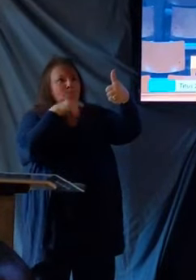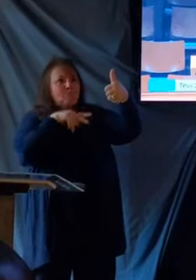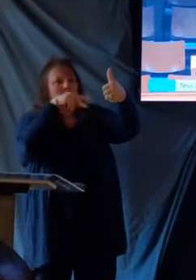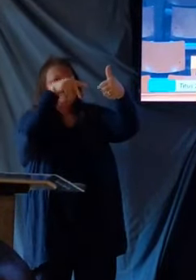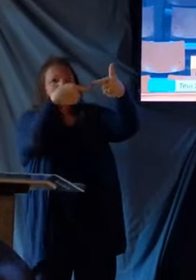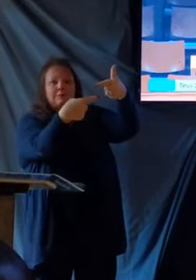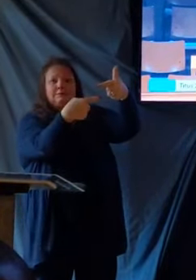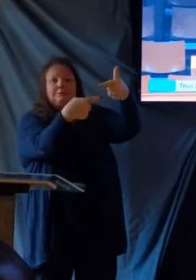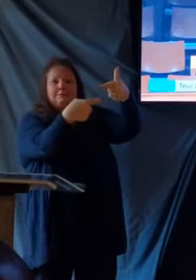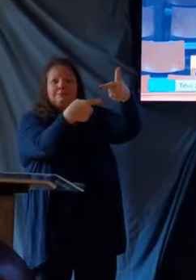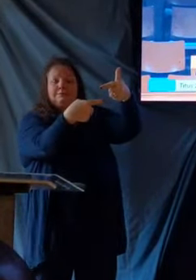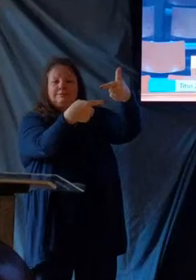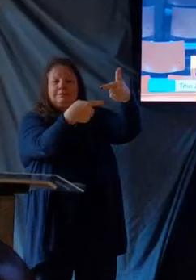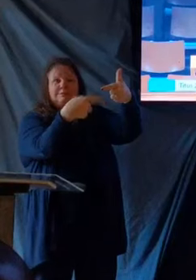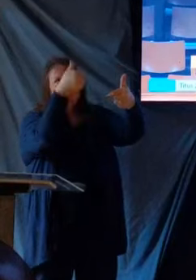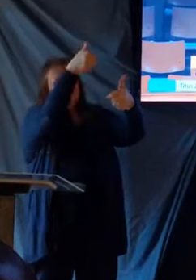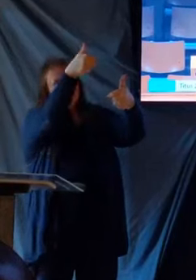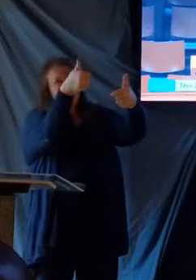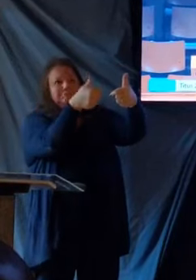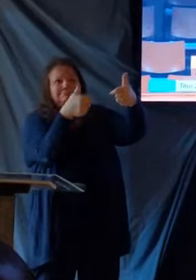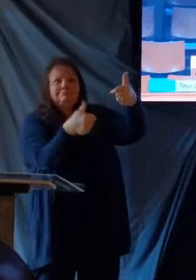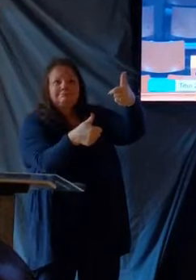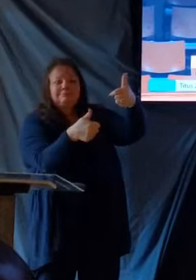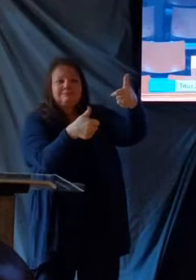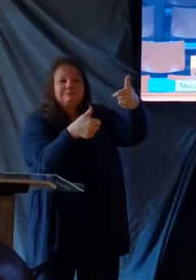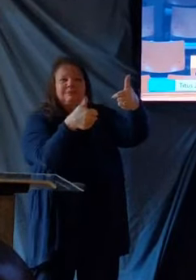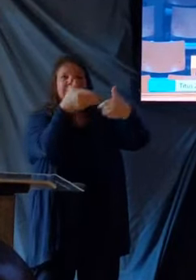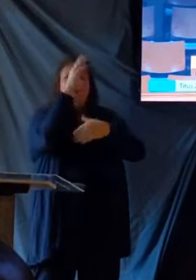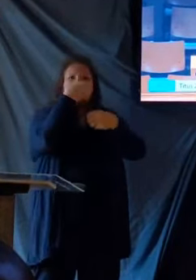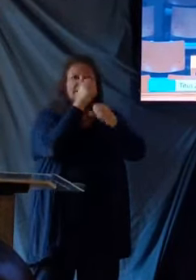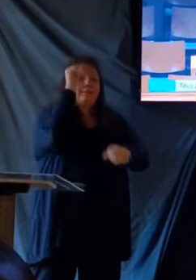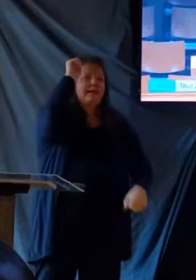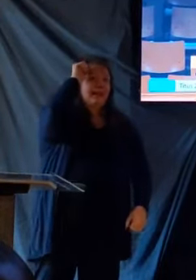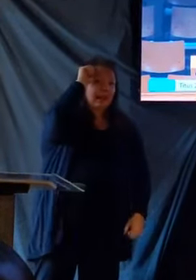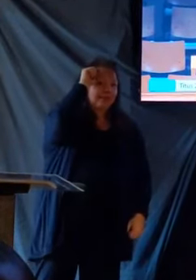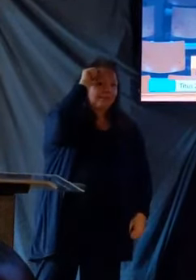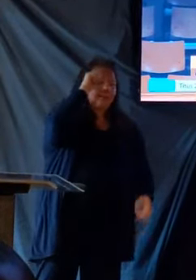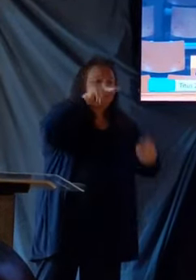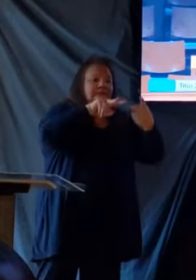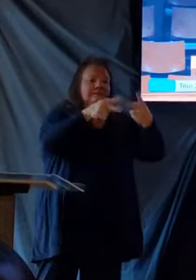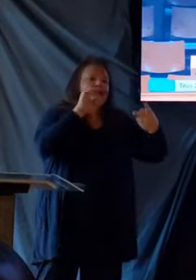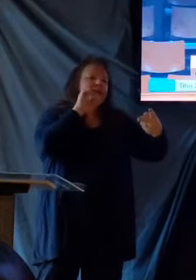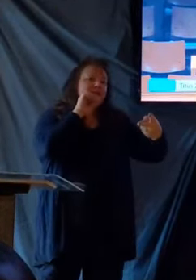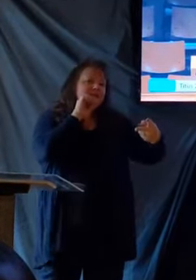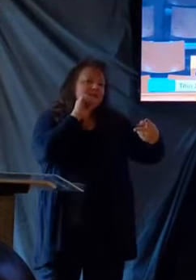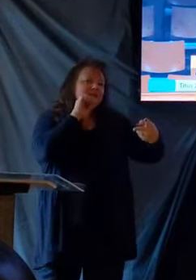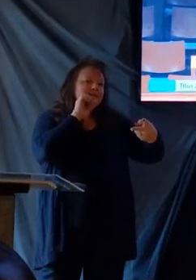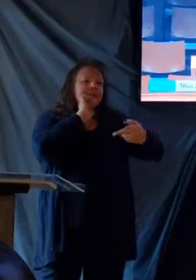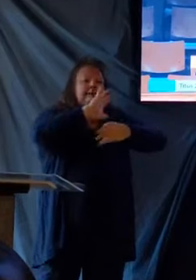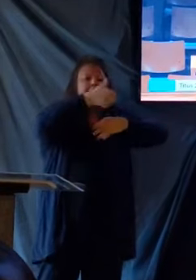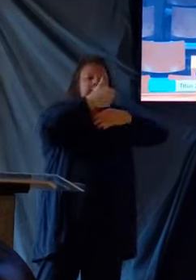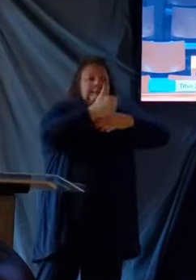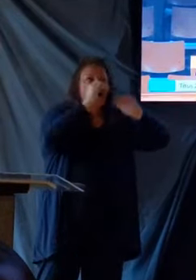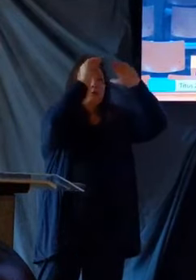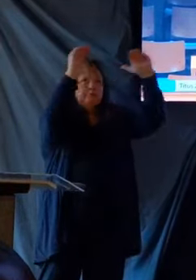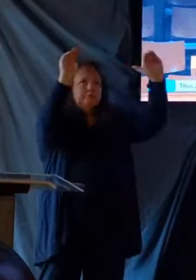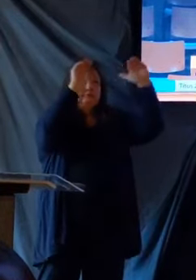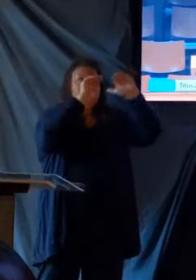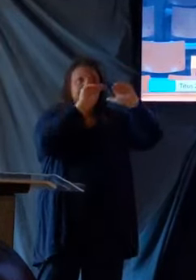hierarchy. God created Adam first and then Eve. That establishes the